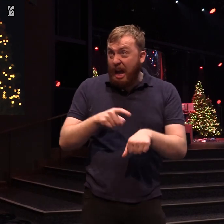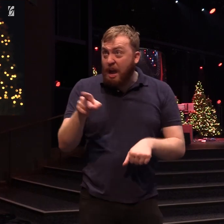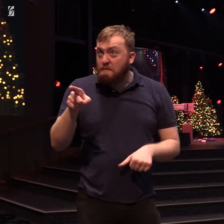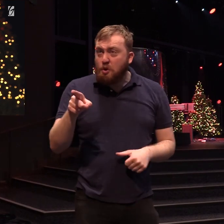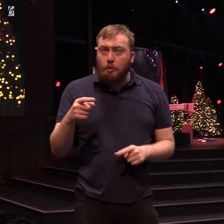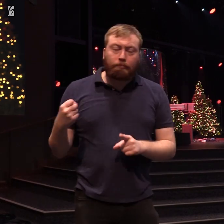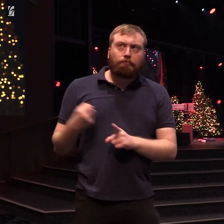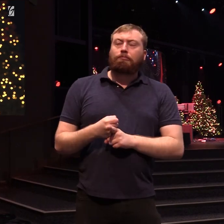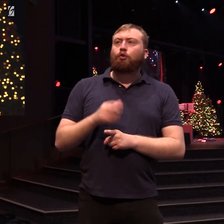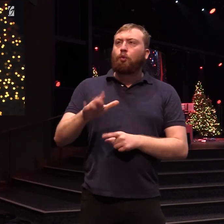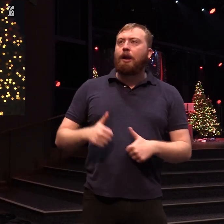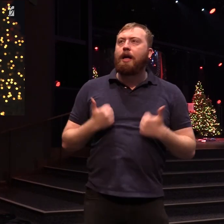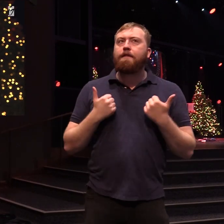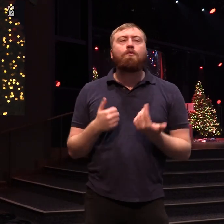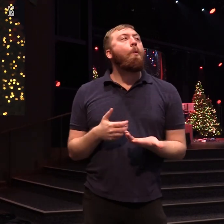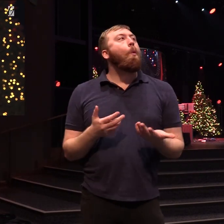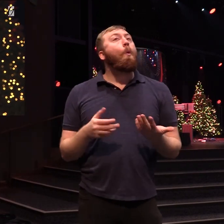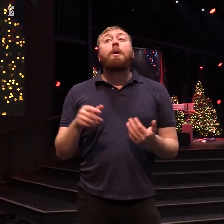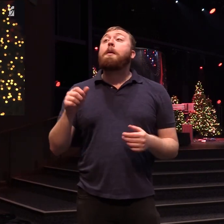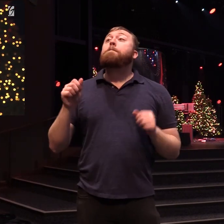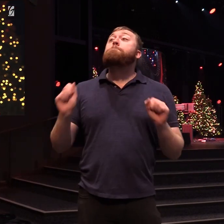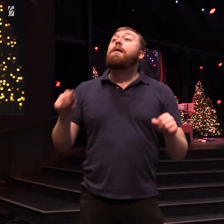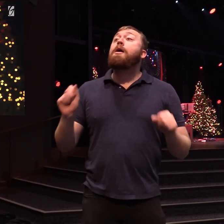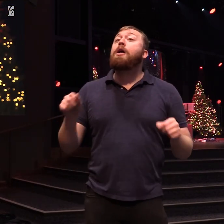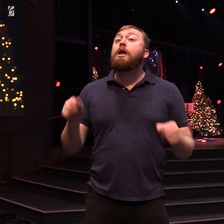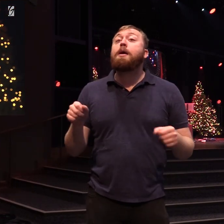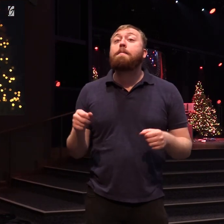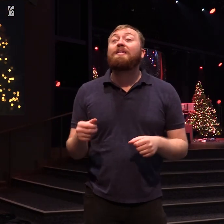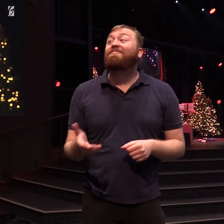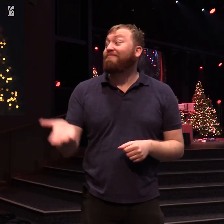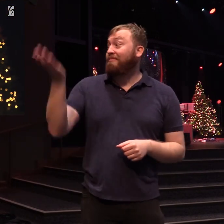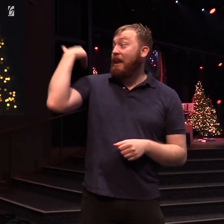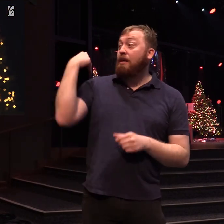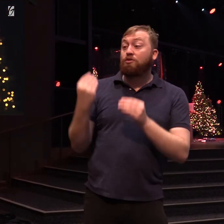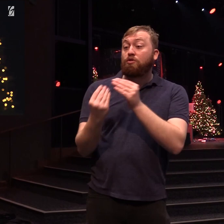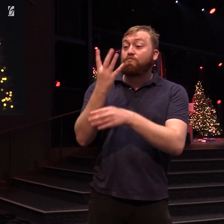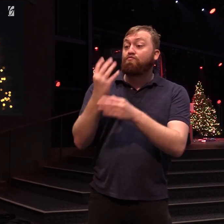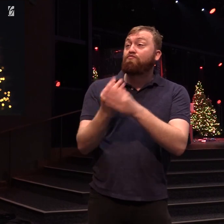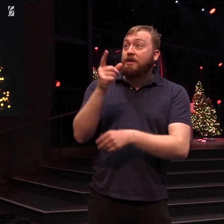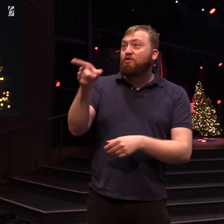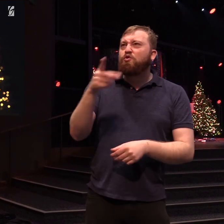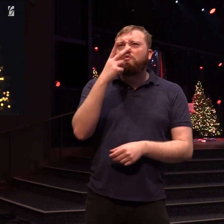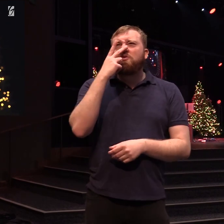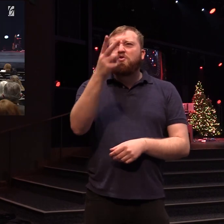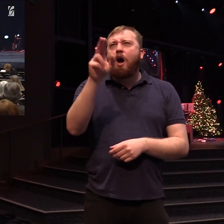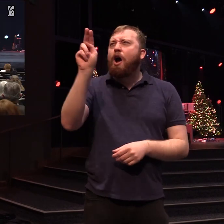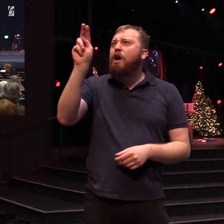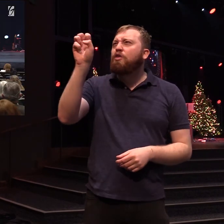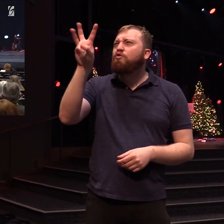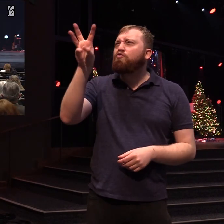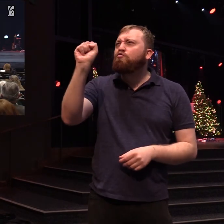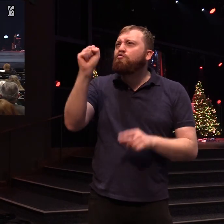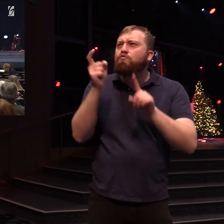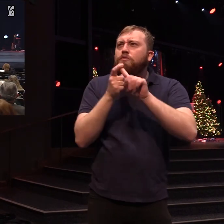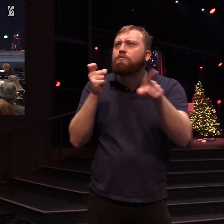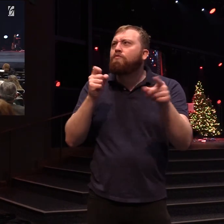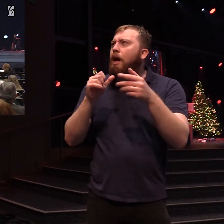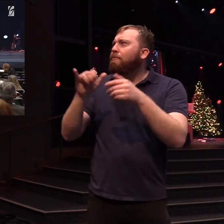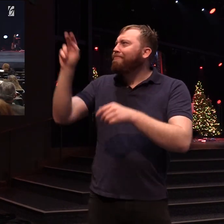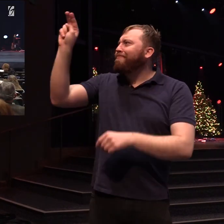Was it that moment last spring when you saw the news reports coming out of New York